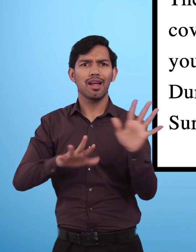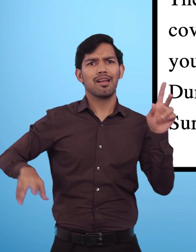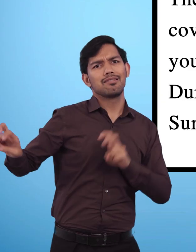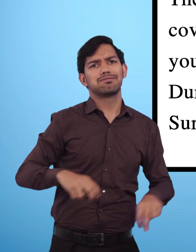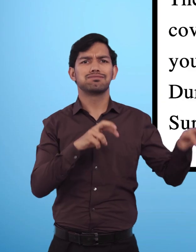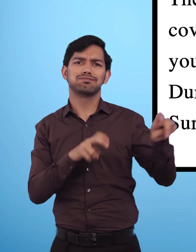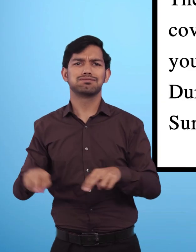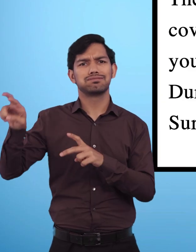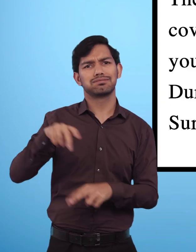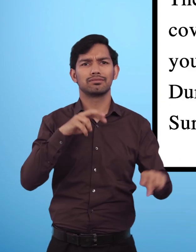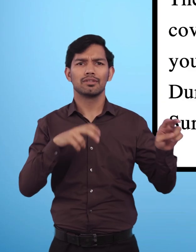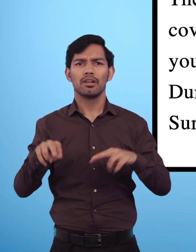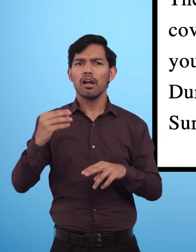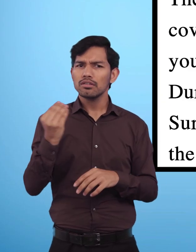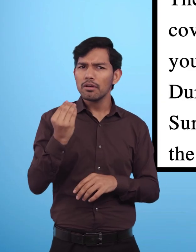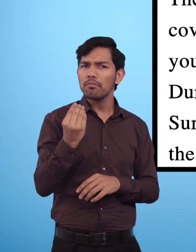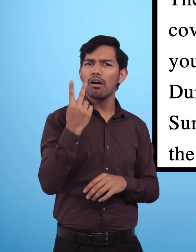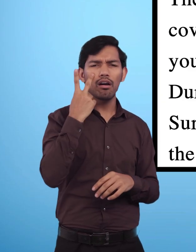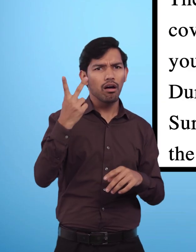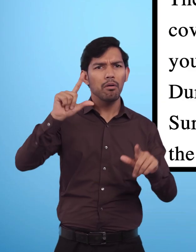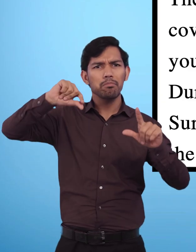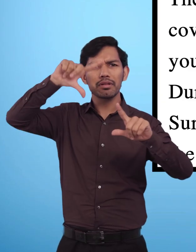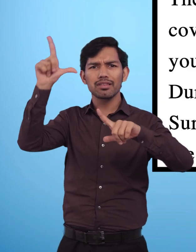that there are a lot of leaves on the ground